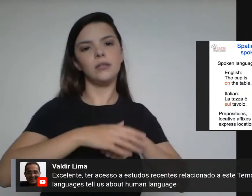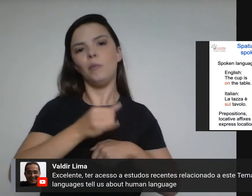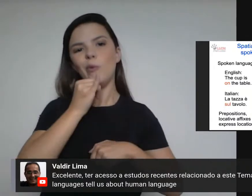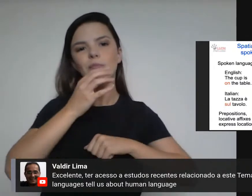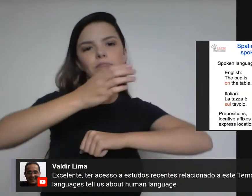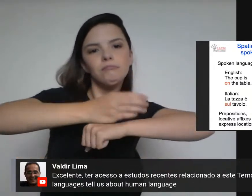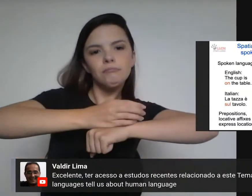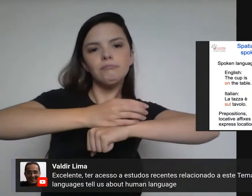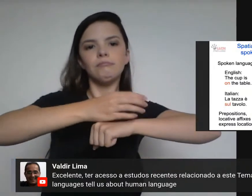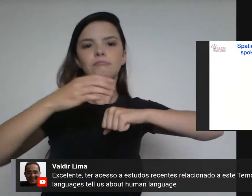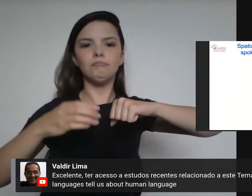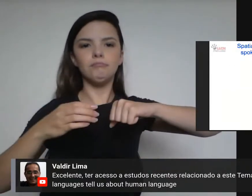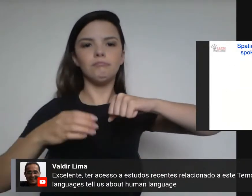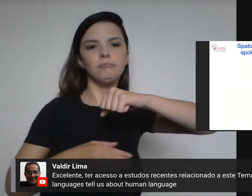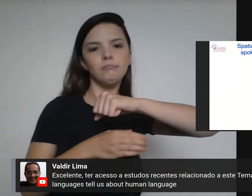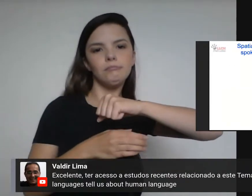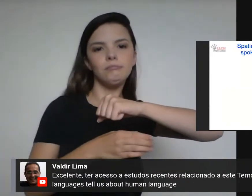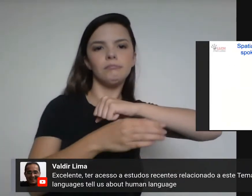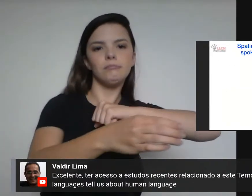expression.